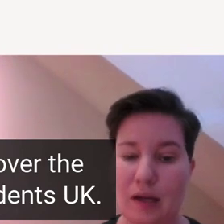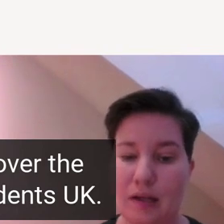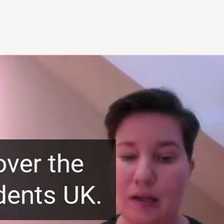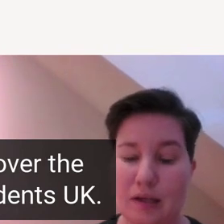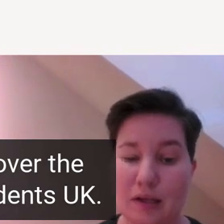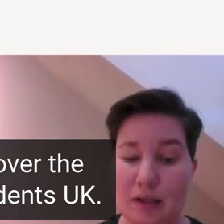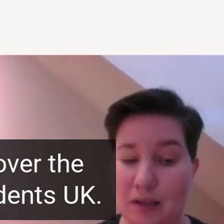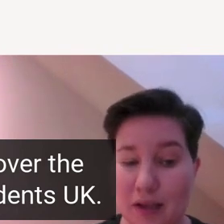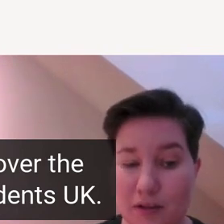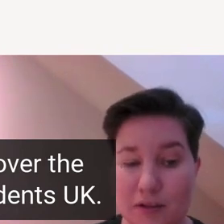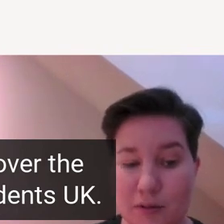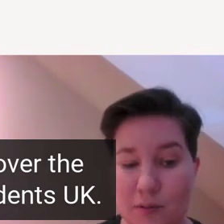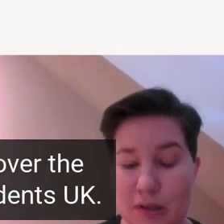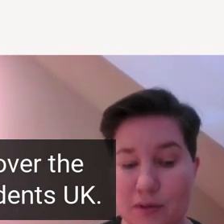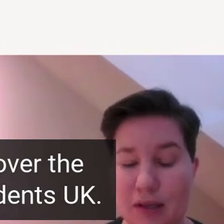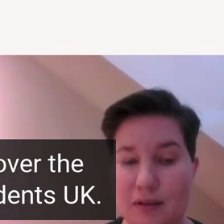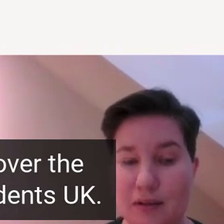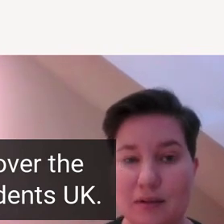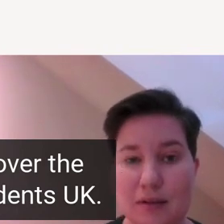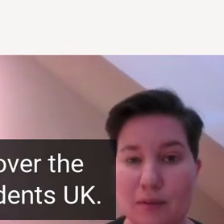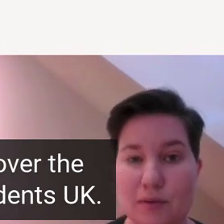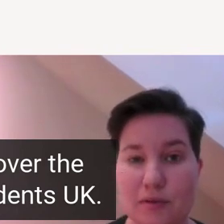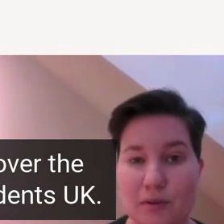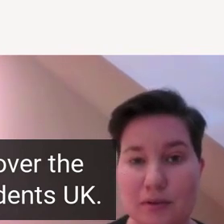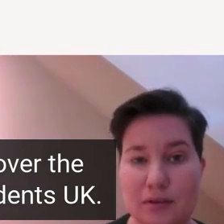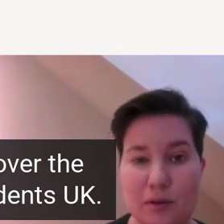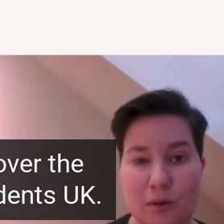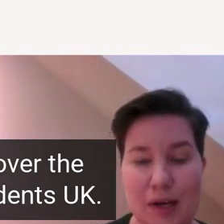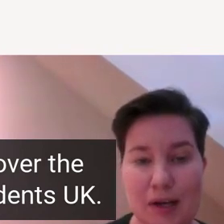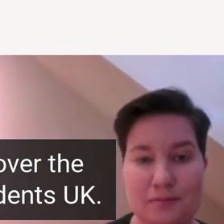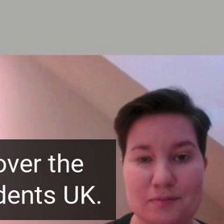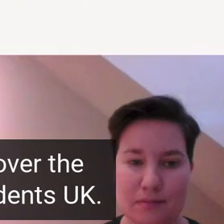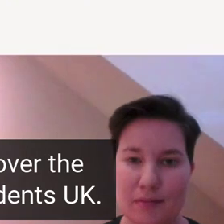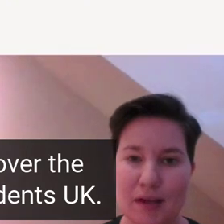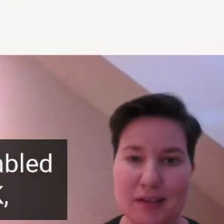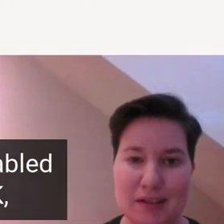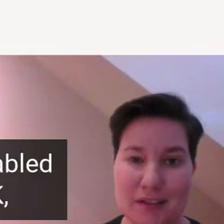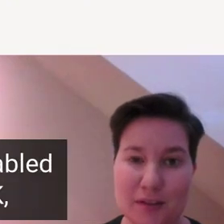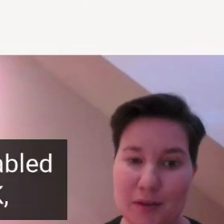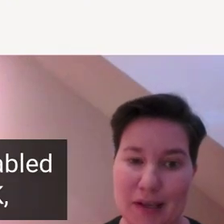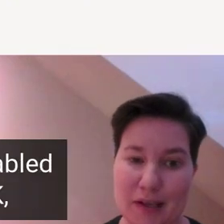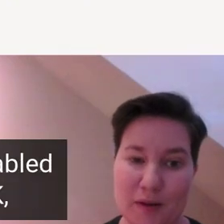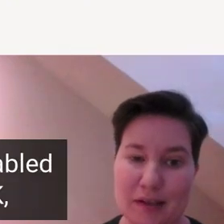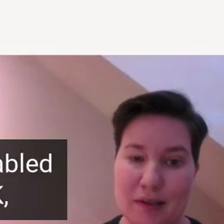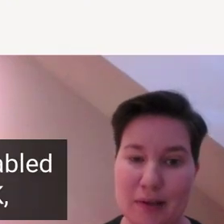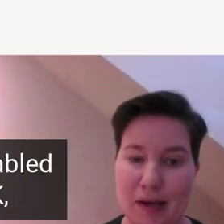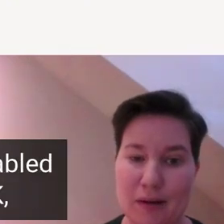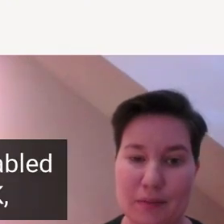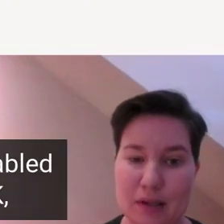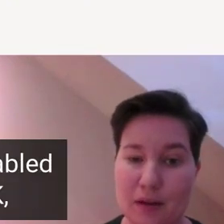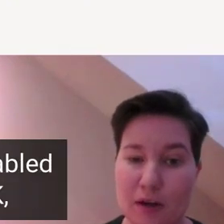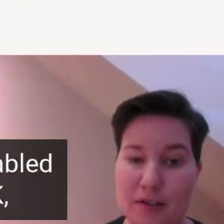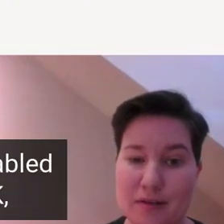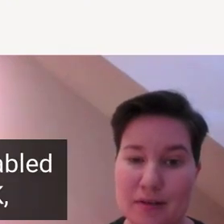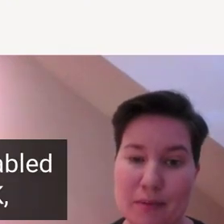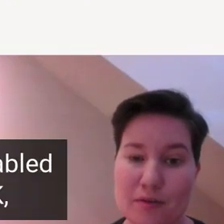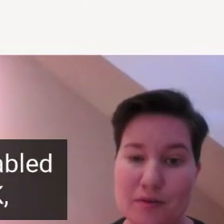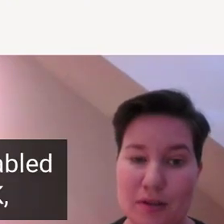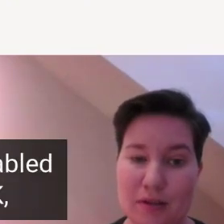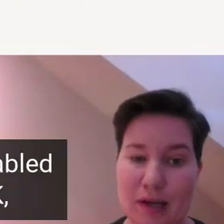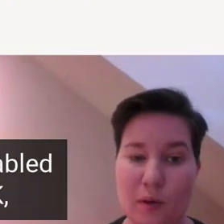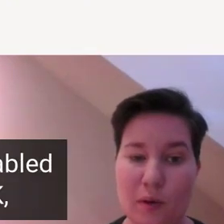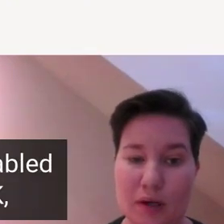UK, and together we created Disabled Students UK. DSUK quickly became the largest